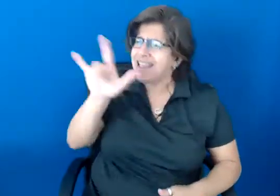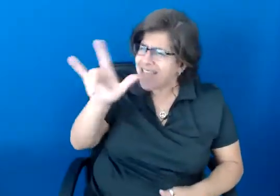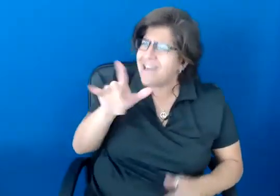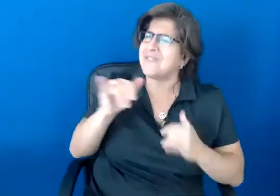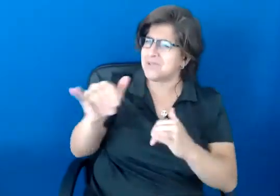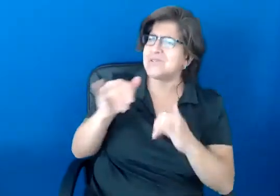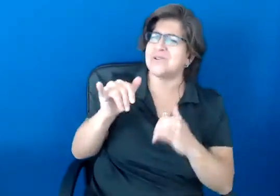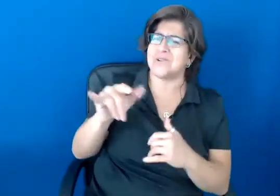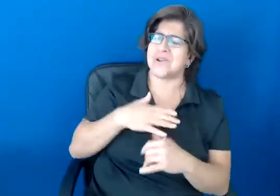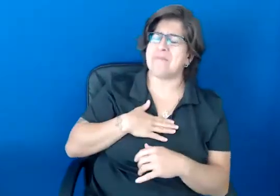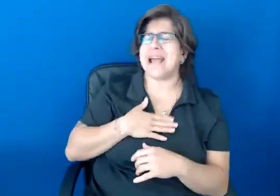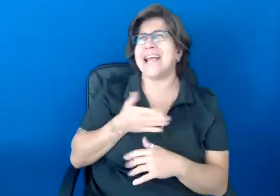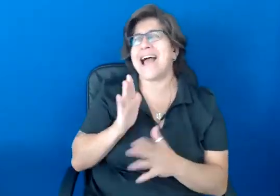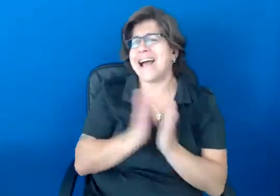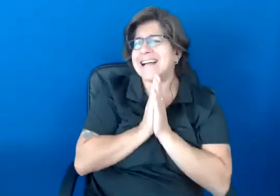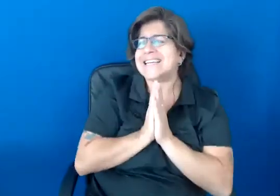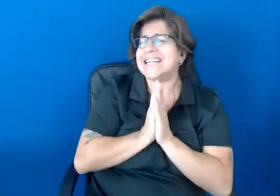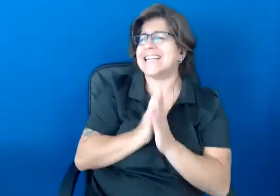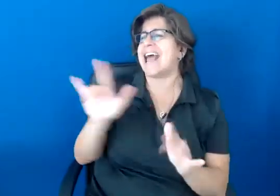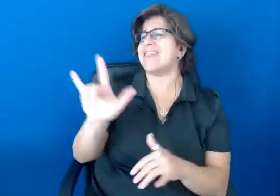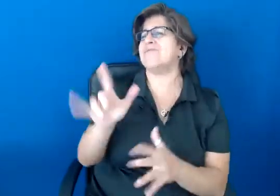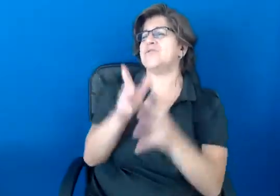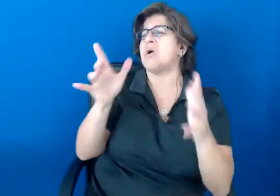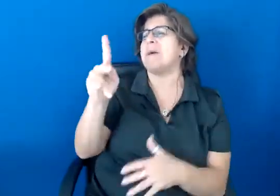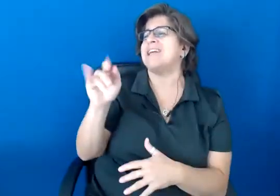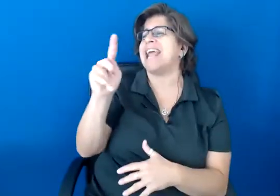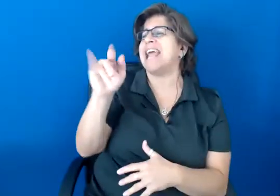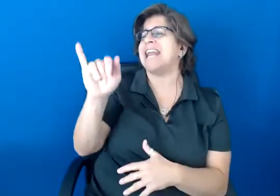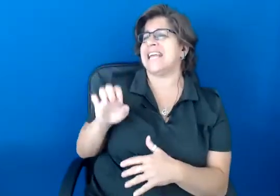you too, Katie. Oh my God, love you so much.